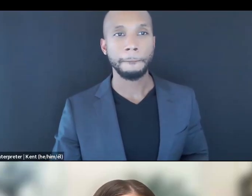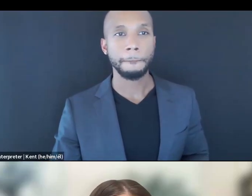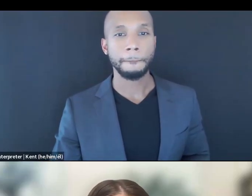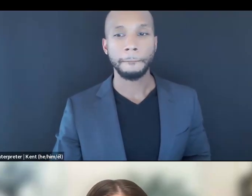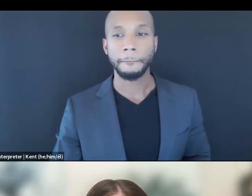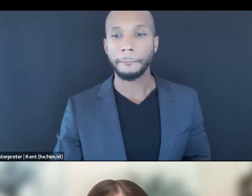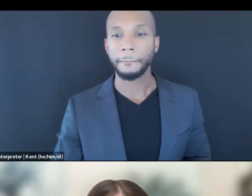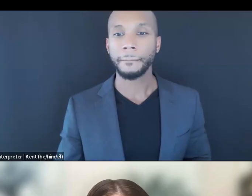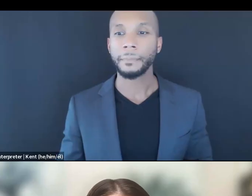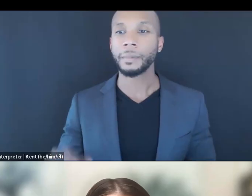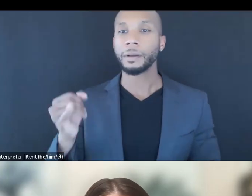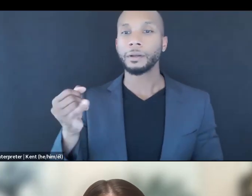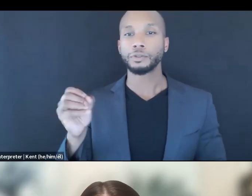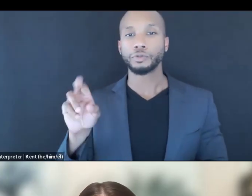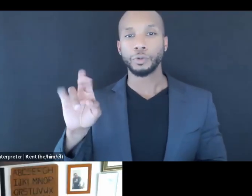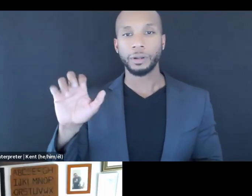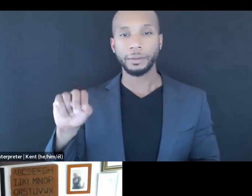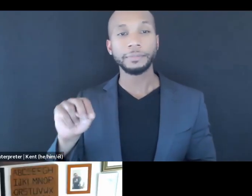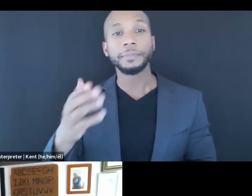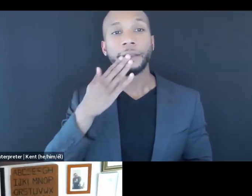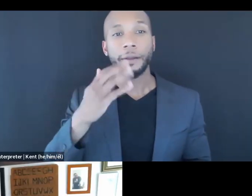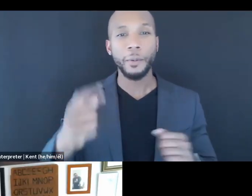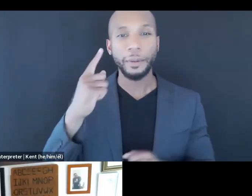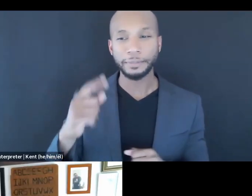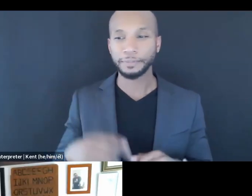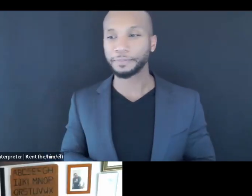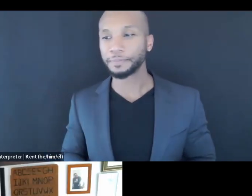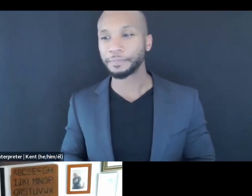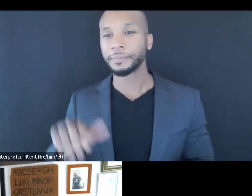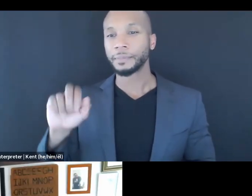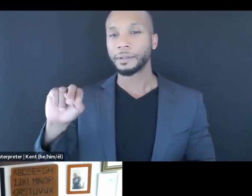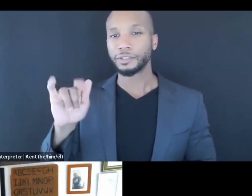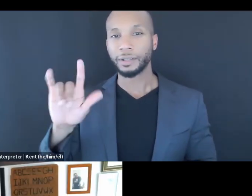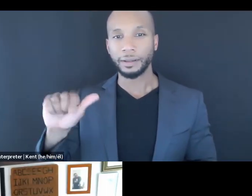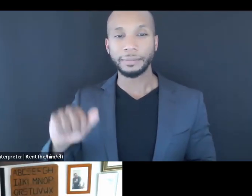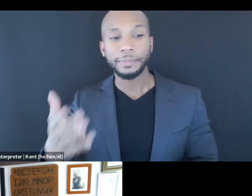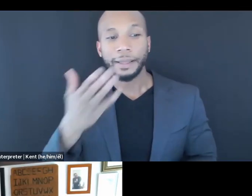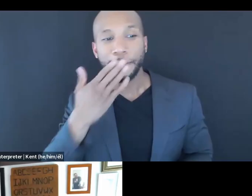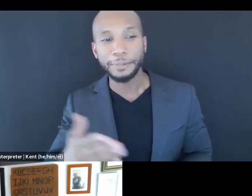Thanks, everyone. Thanks, everyone. Thank you.